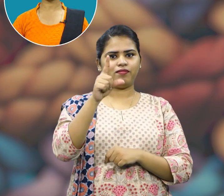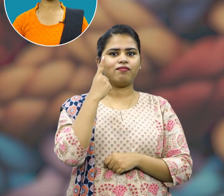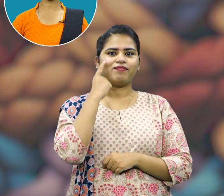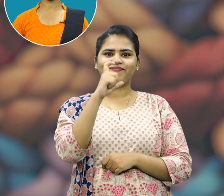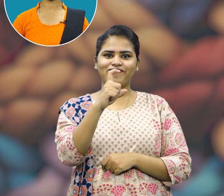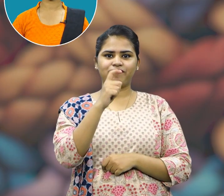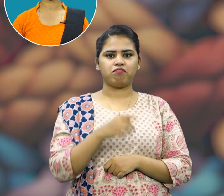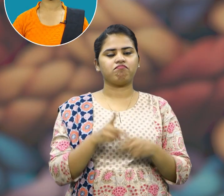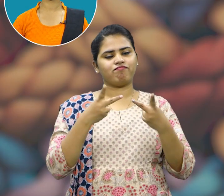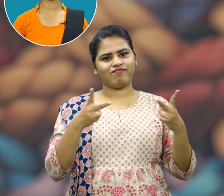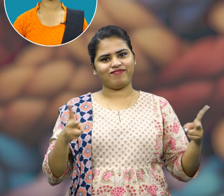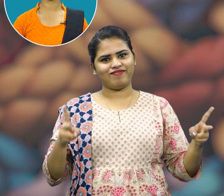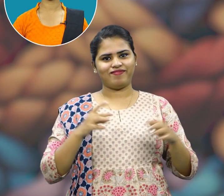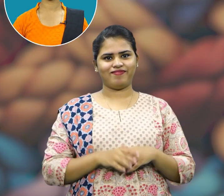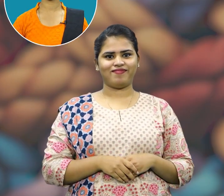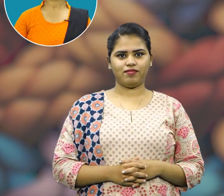etc.